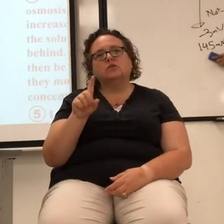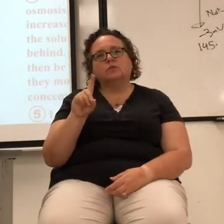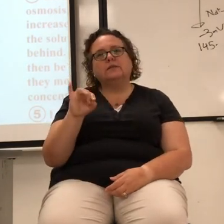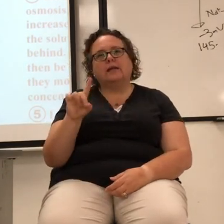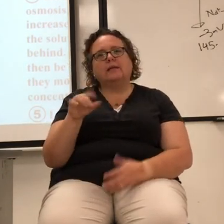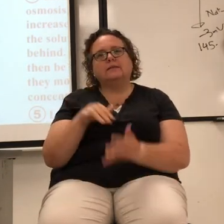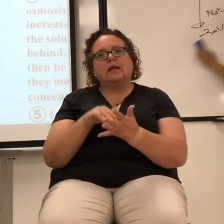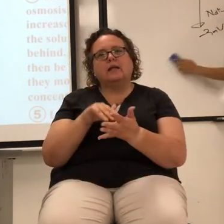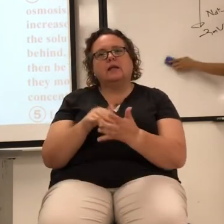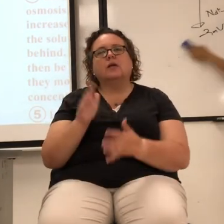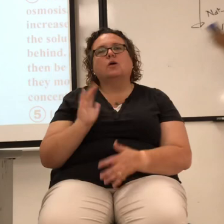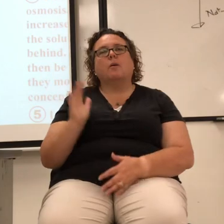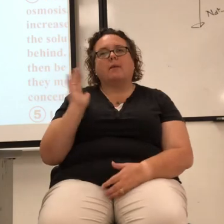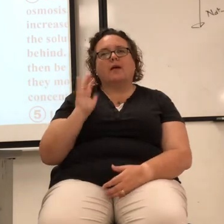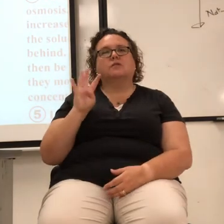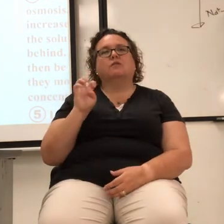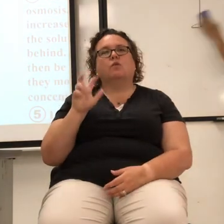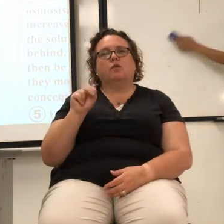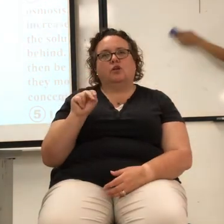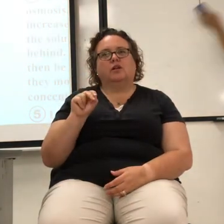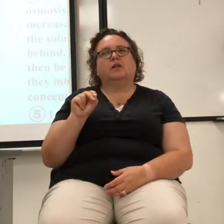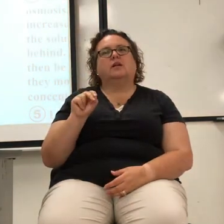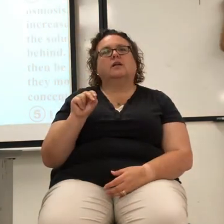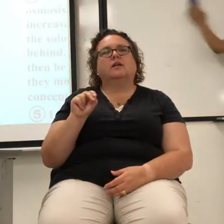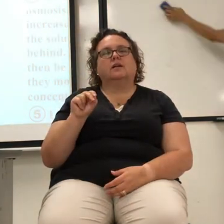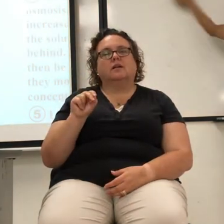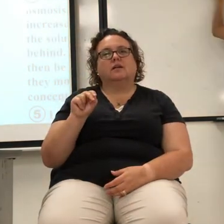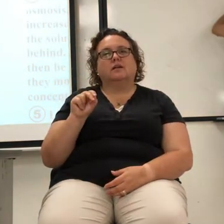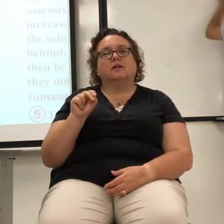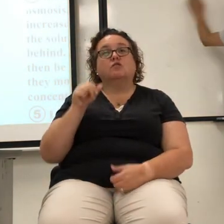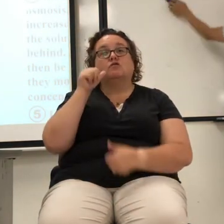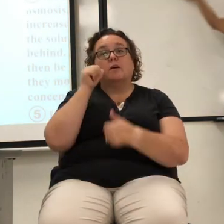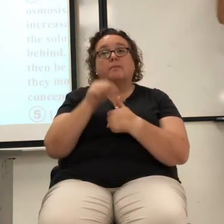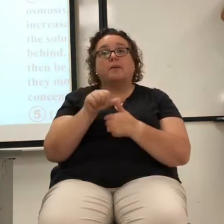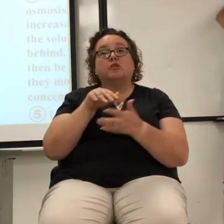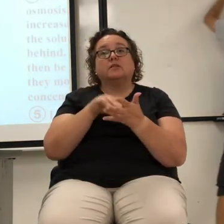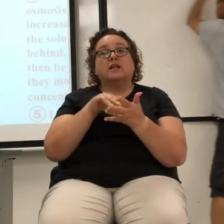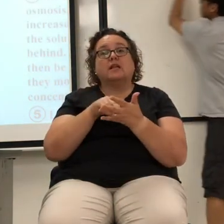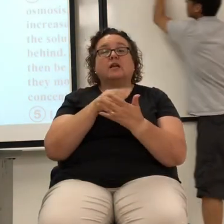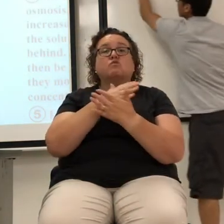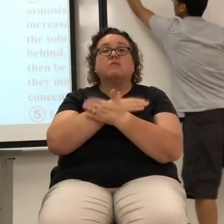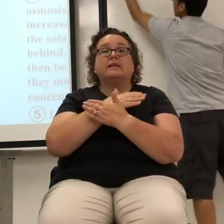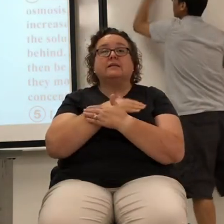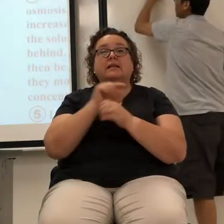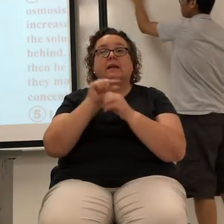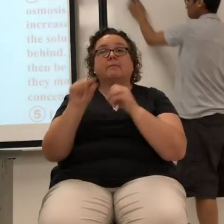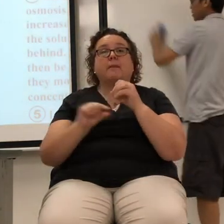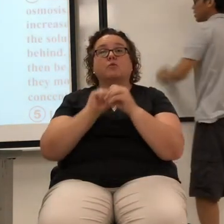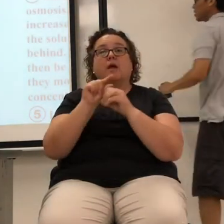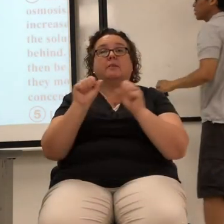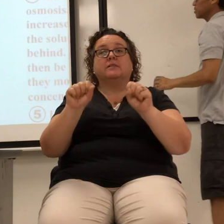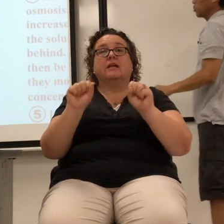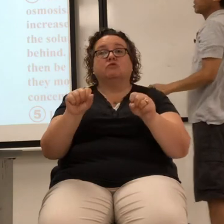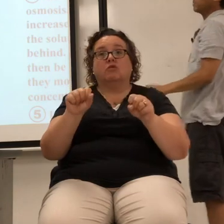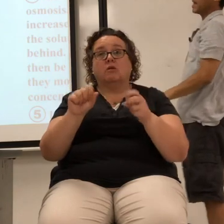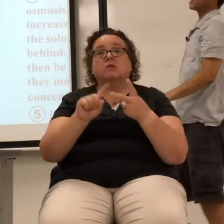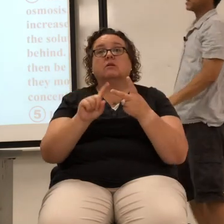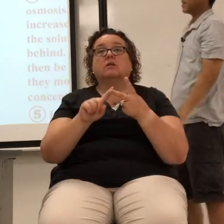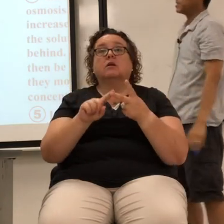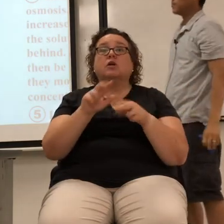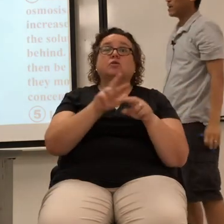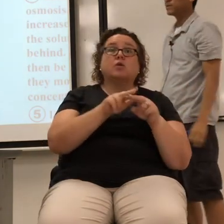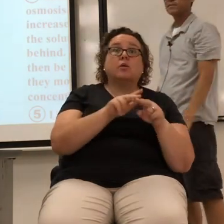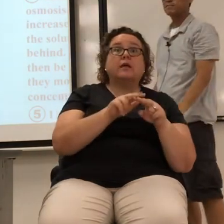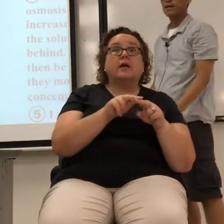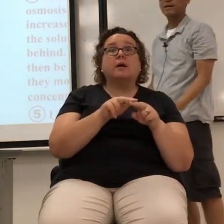Go back to 430. Remember studying resting membrane potential? Yep. Remember studying the sodium,